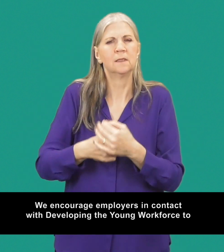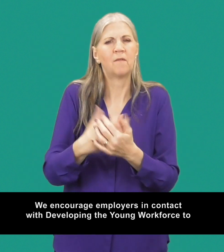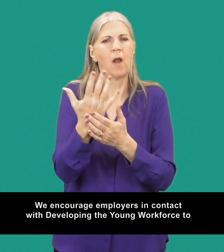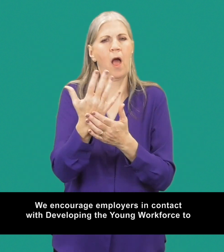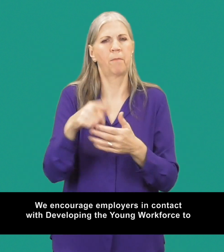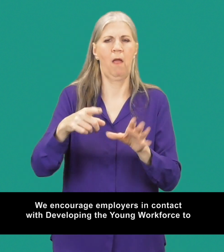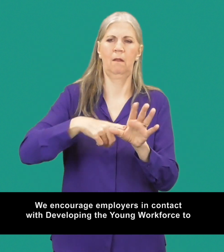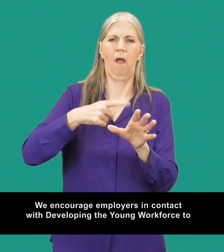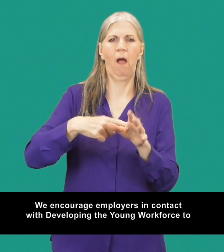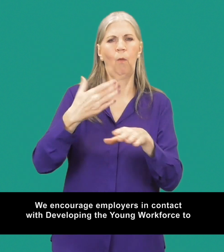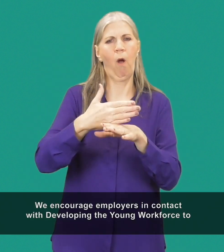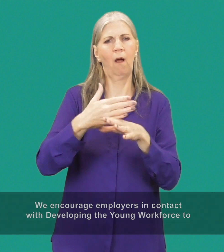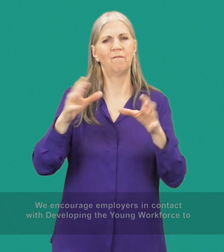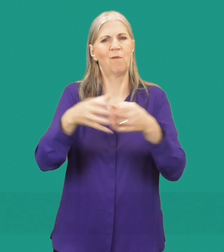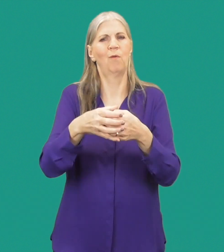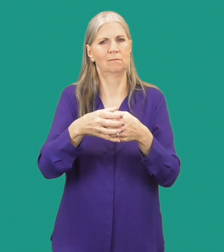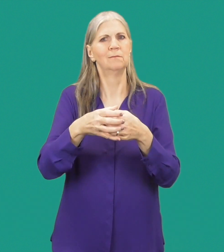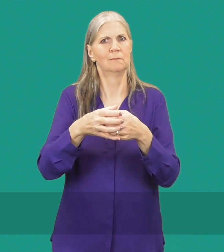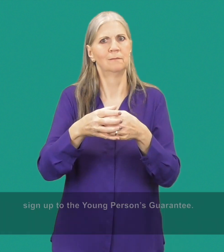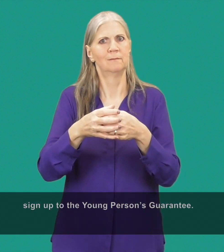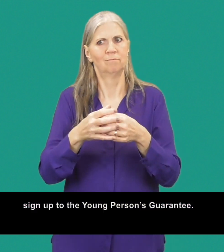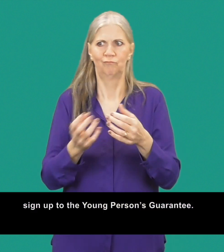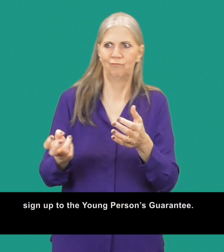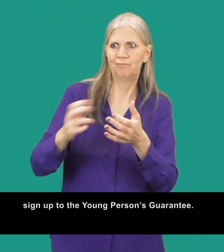to sign up to the Young Persons Guarantee.